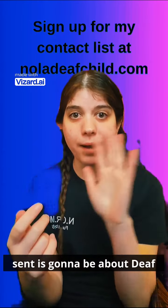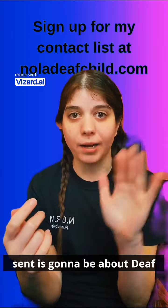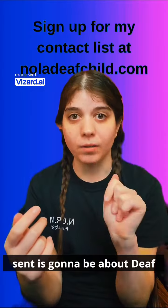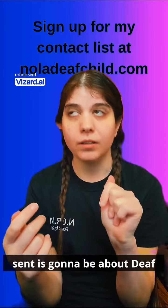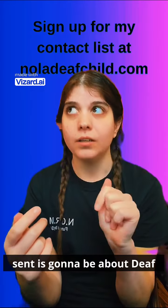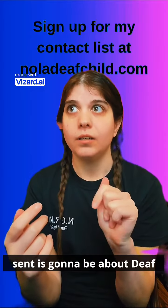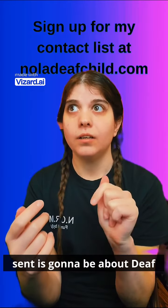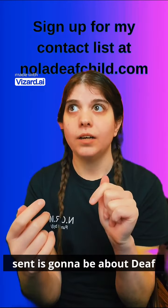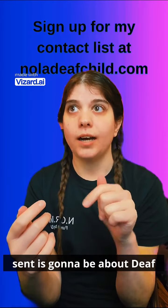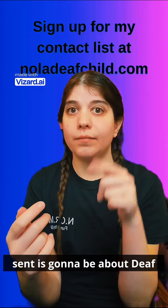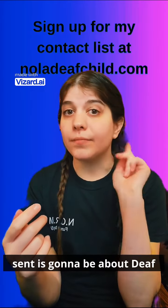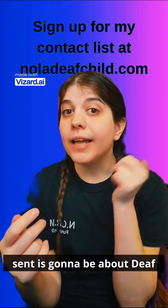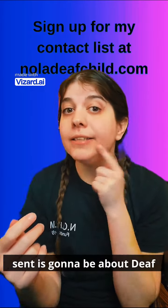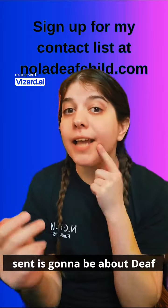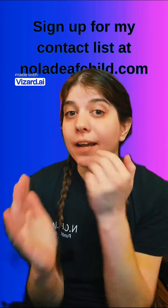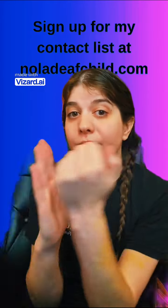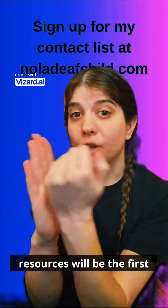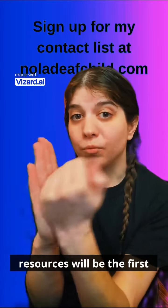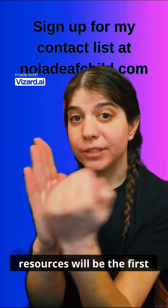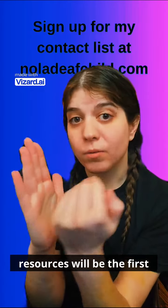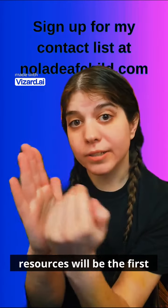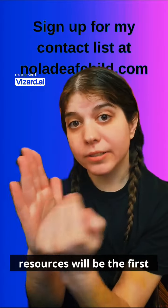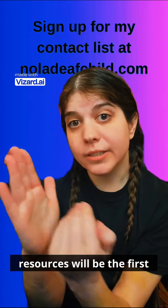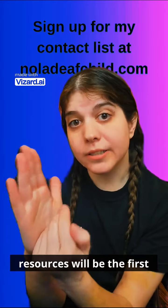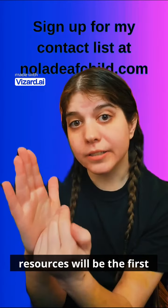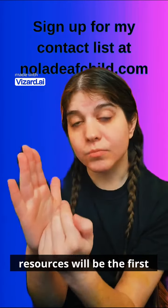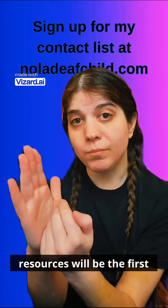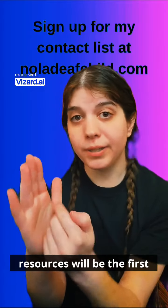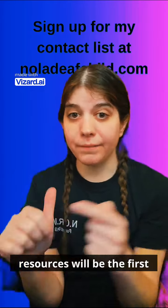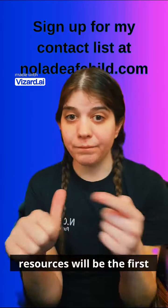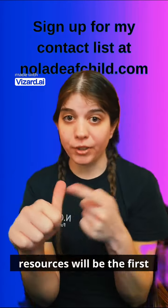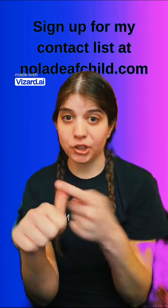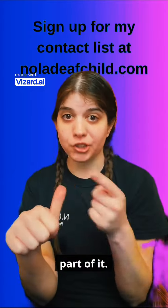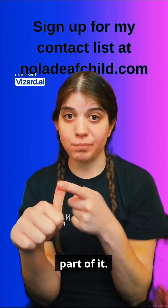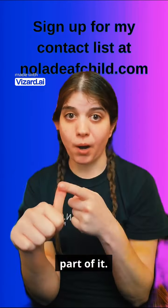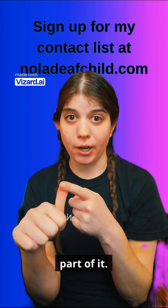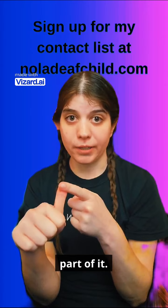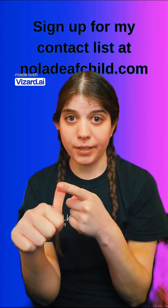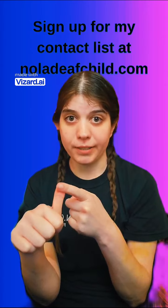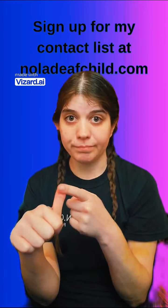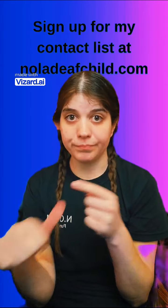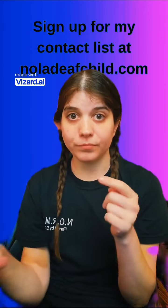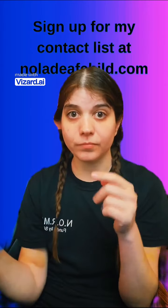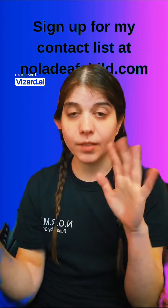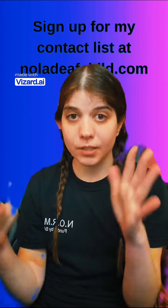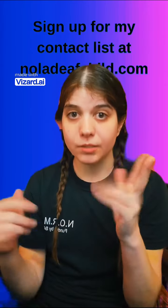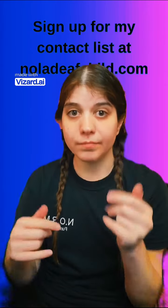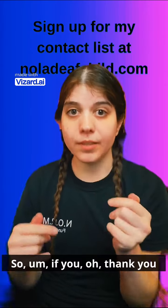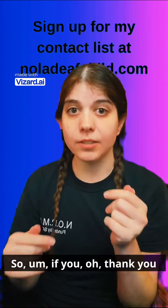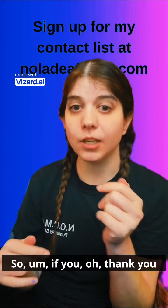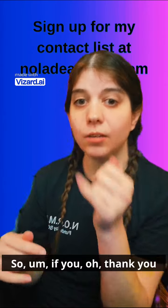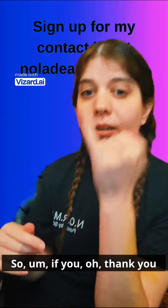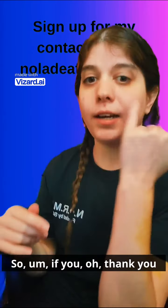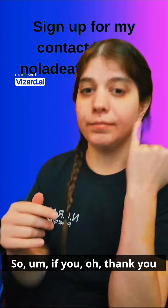about deaf resources, will be the first part of it. So